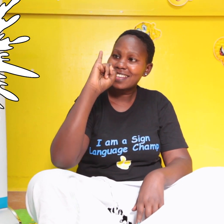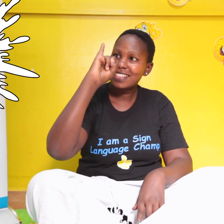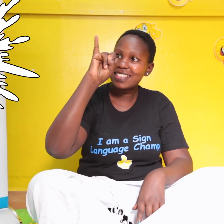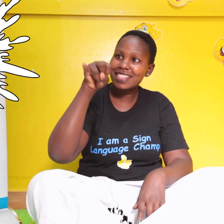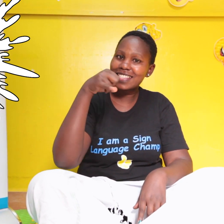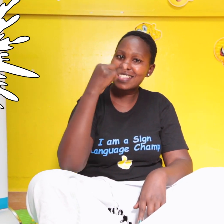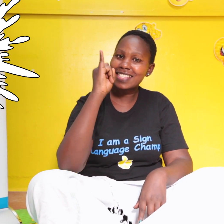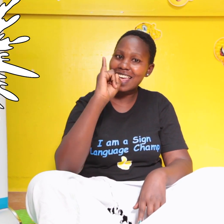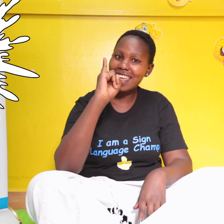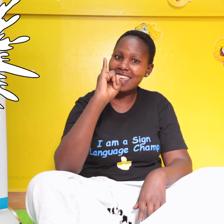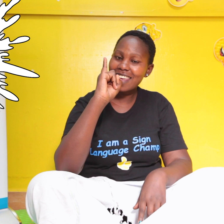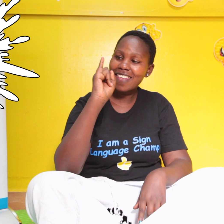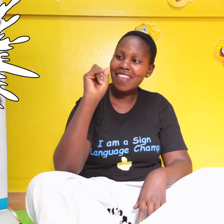J, K,